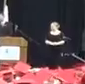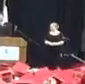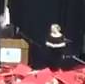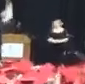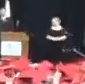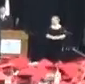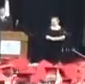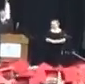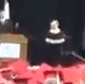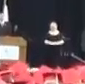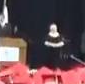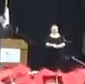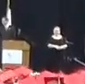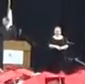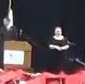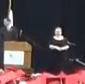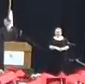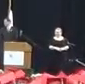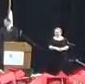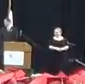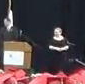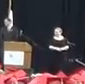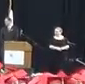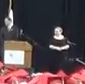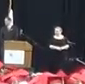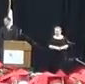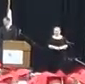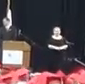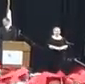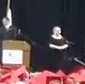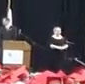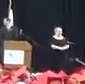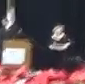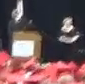And we are. Omar!